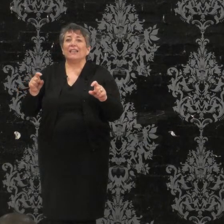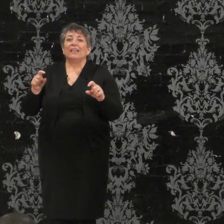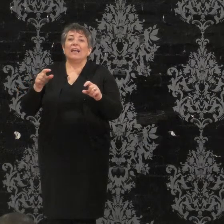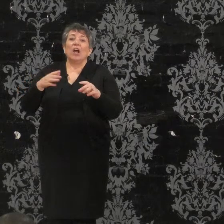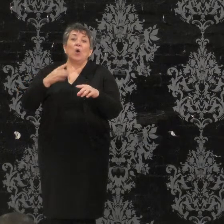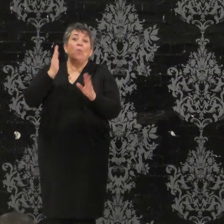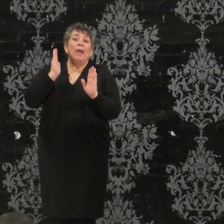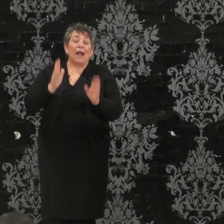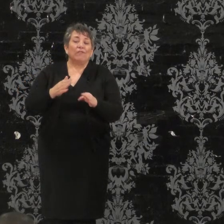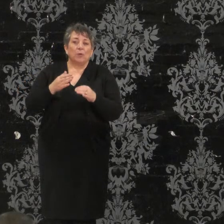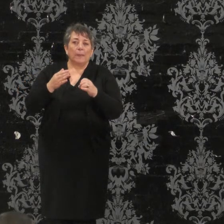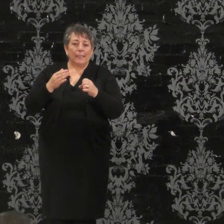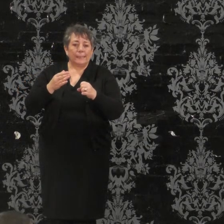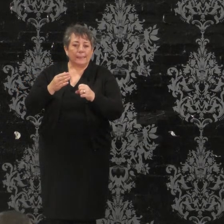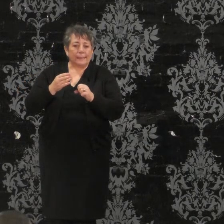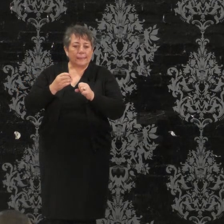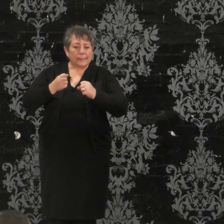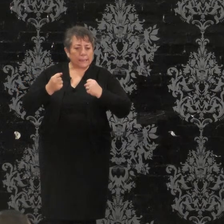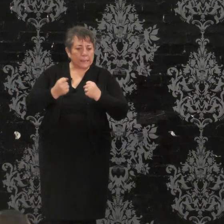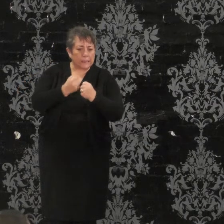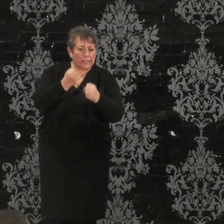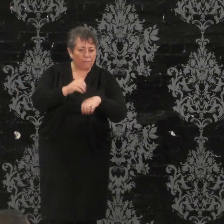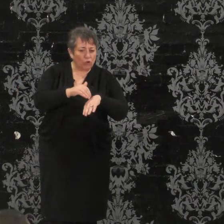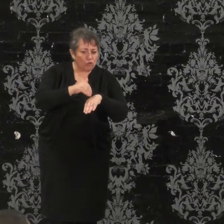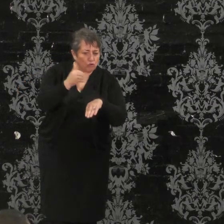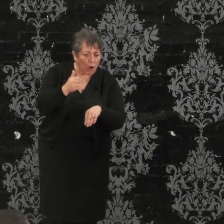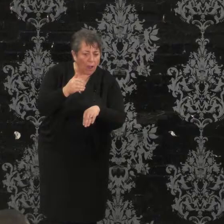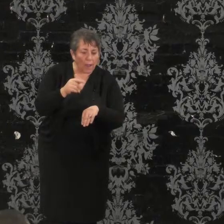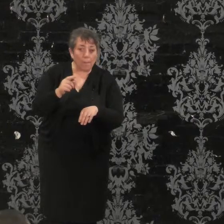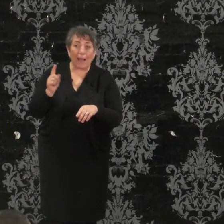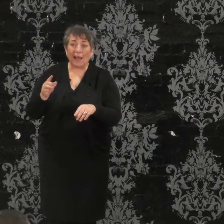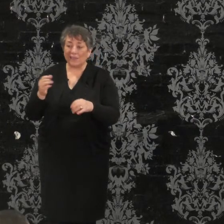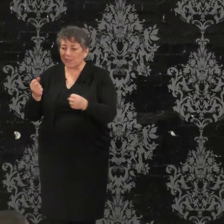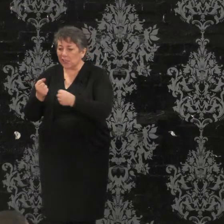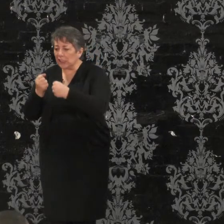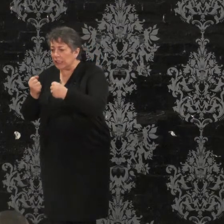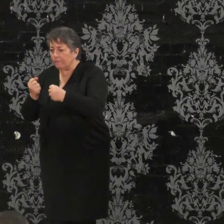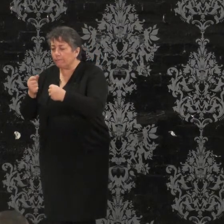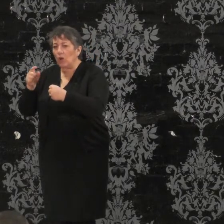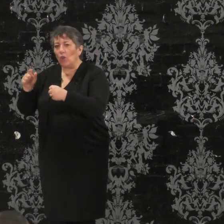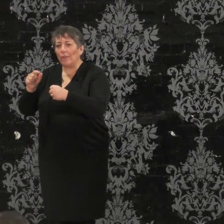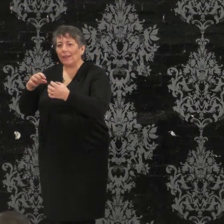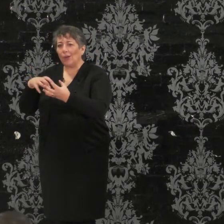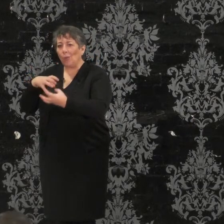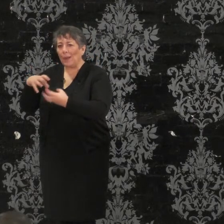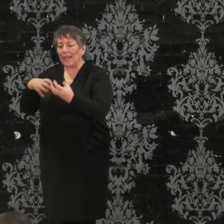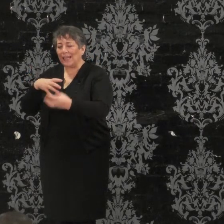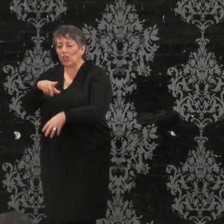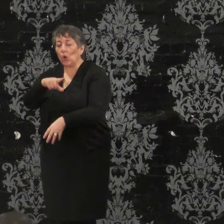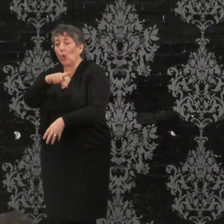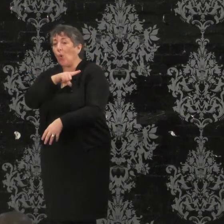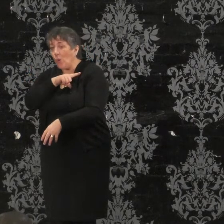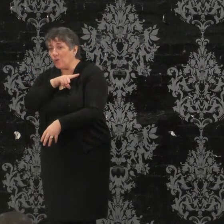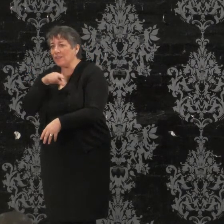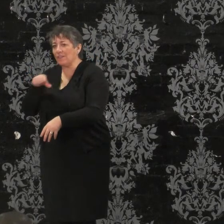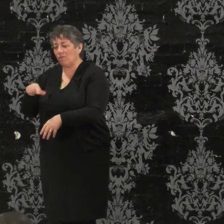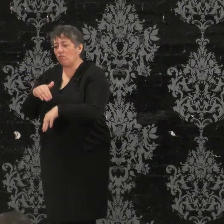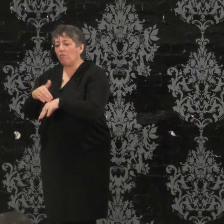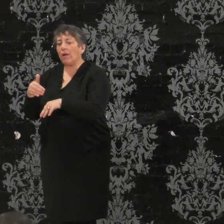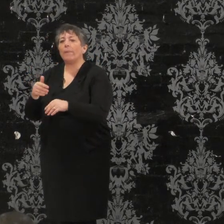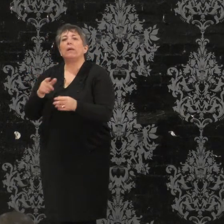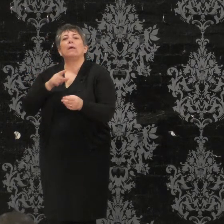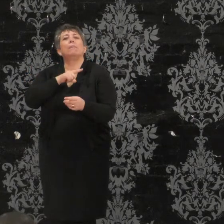on crime and tough on the complicated causes of crime. Because the truth is, we